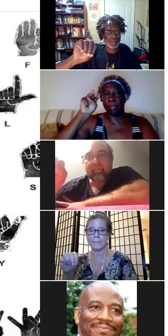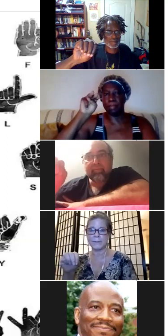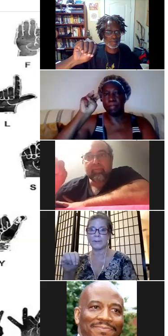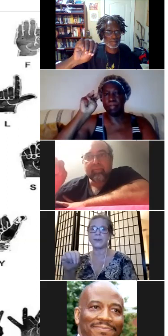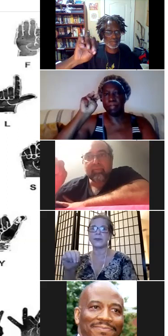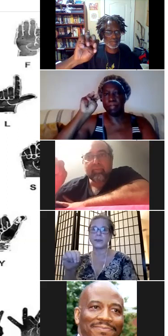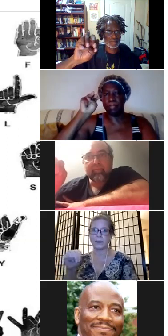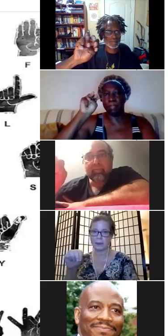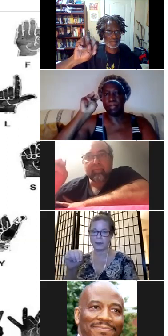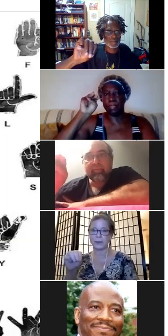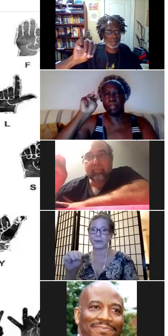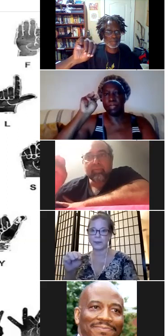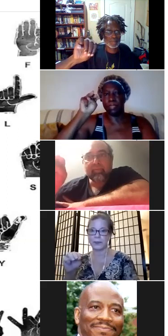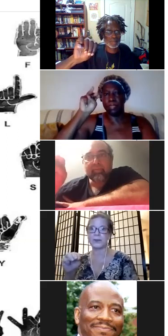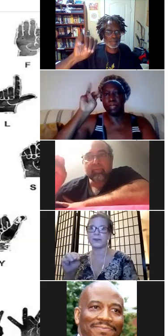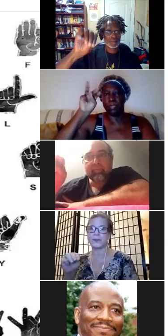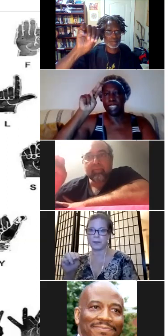or M,